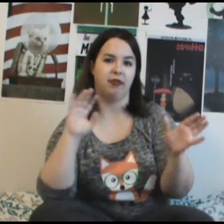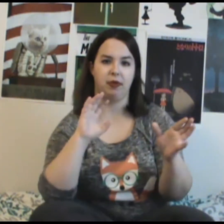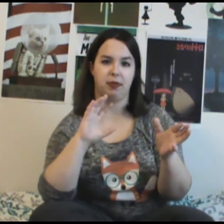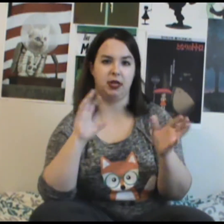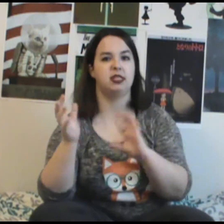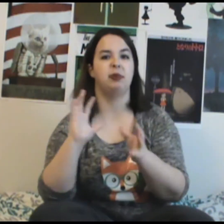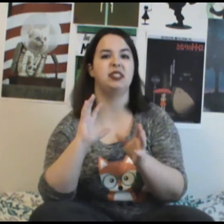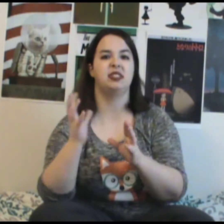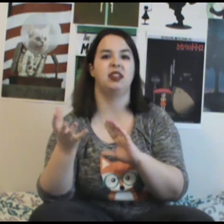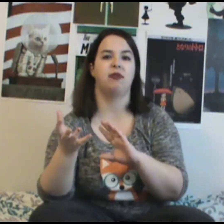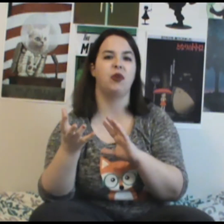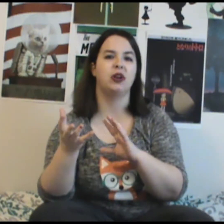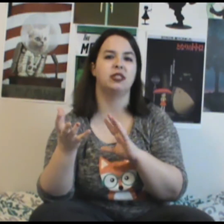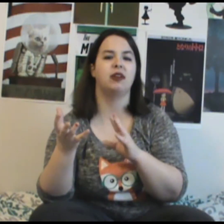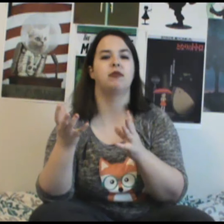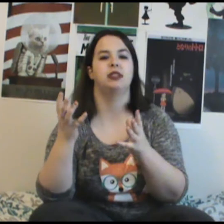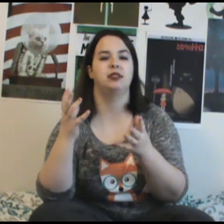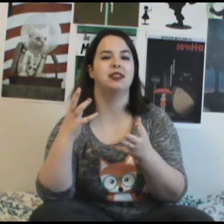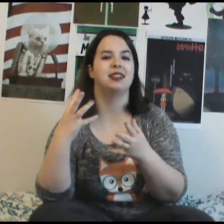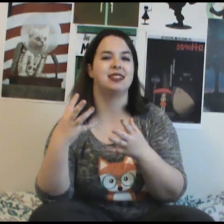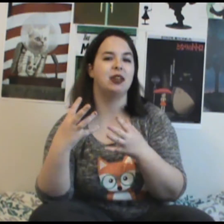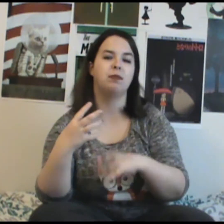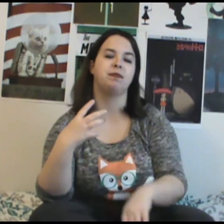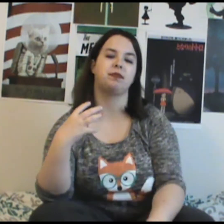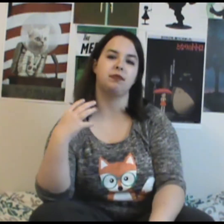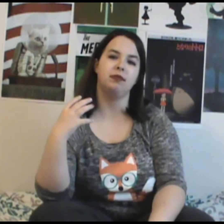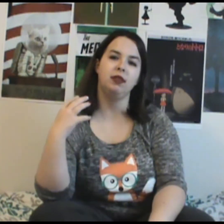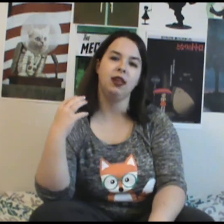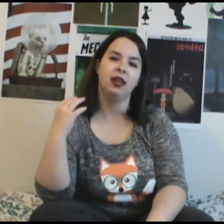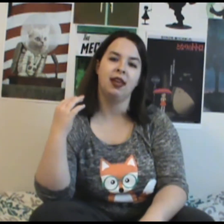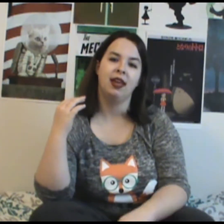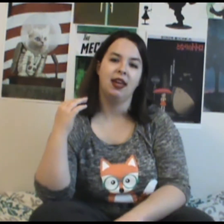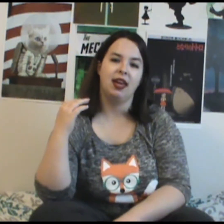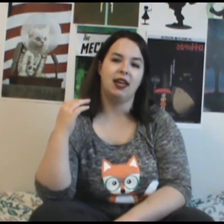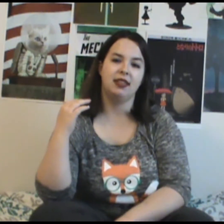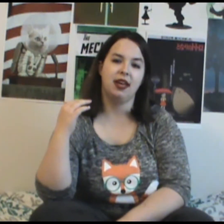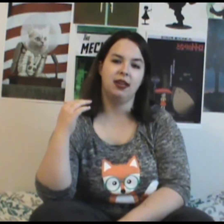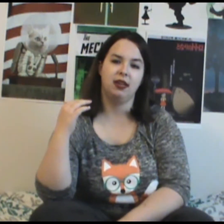different participants and stuff were and stuff was interesting to see. And then